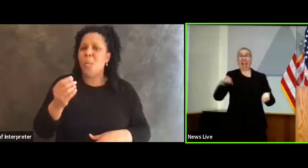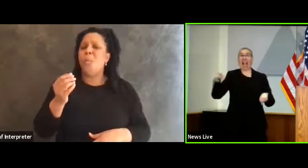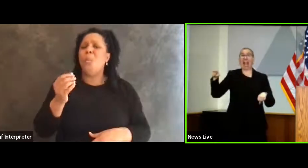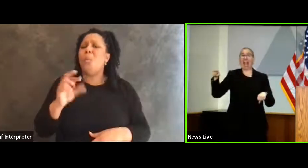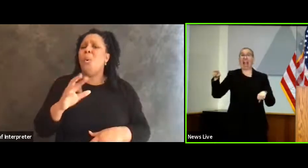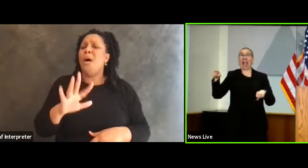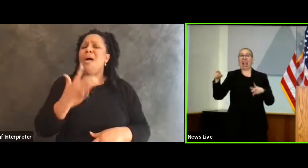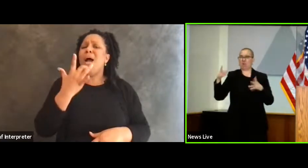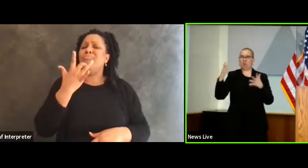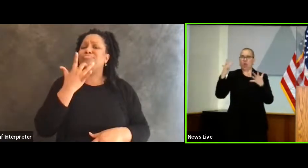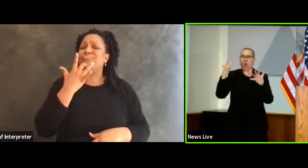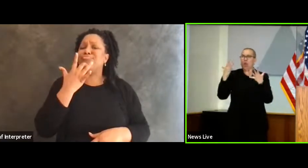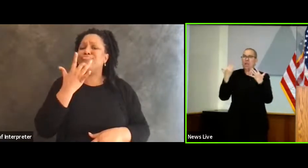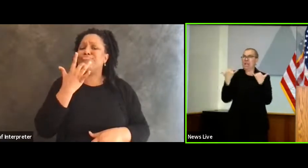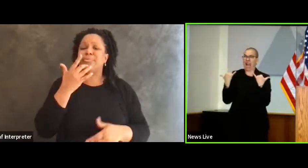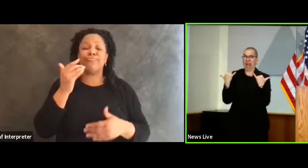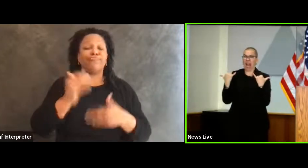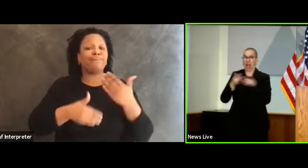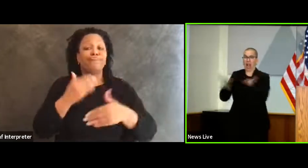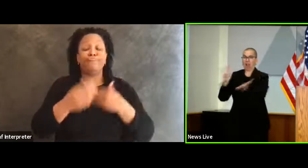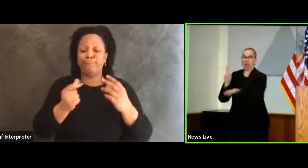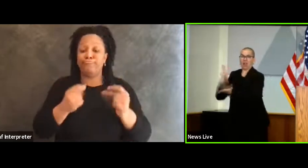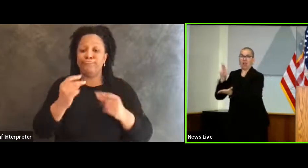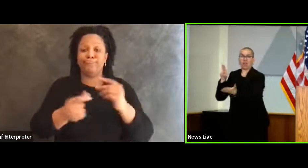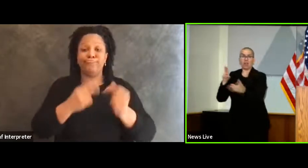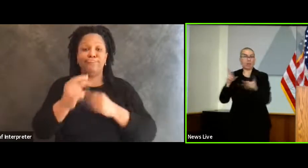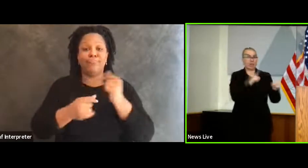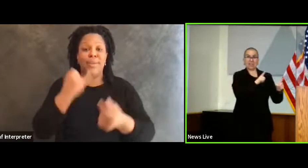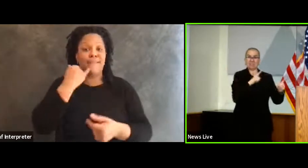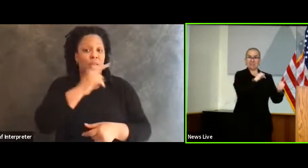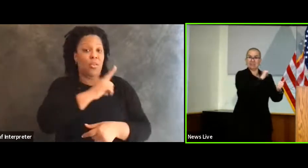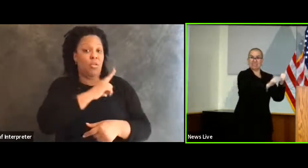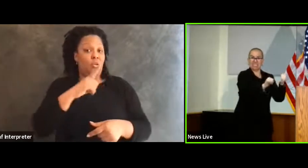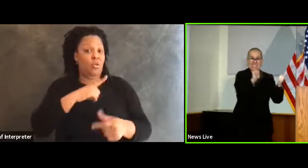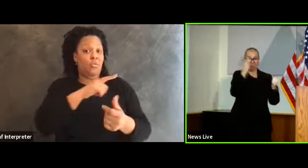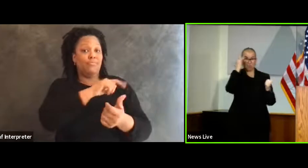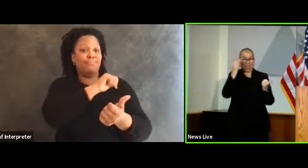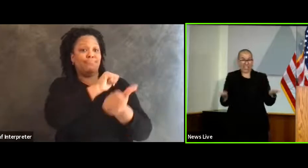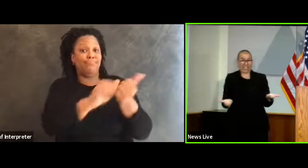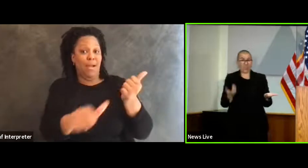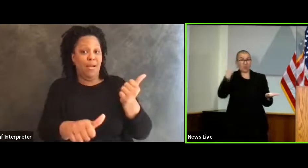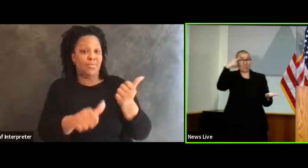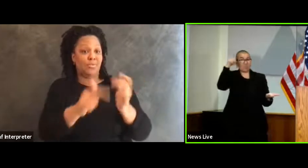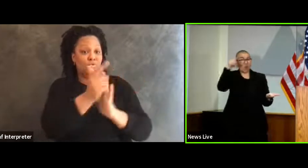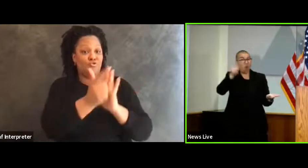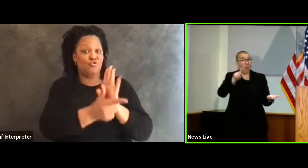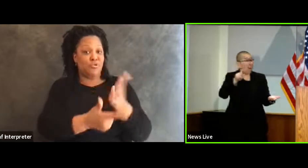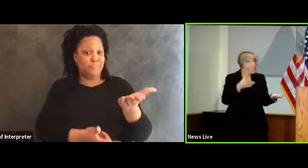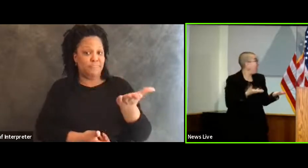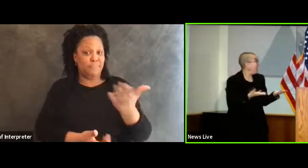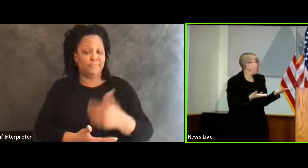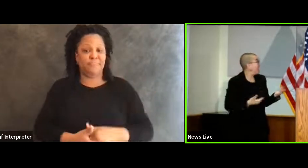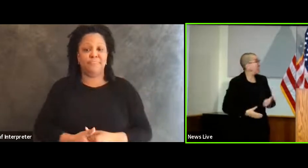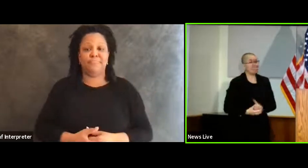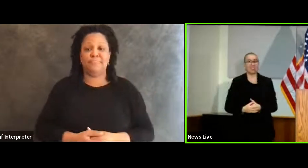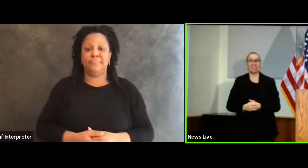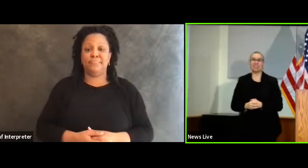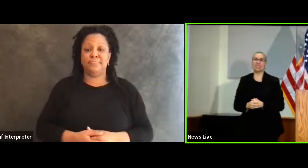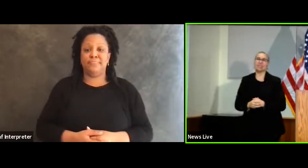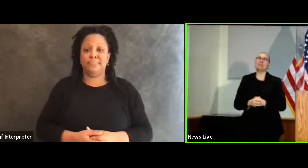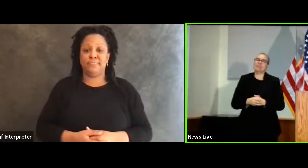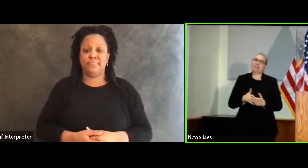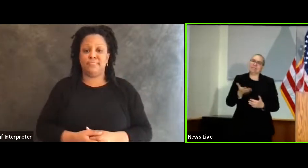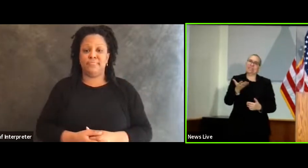more quickly if this was done legislatively? And is that the real object here? Well, I think I agree with Representative Frazier. I worry